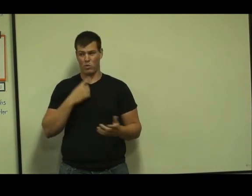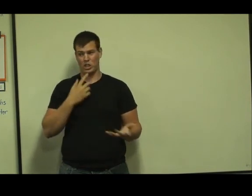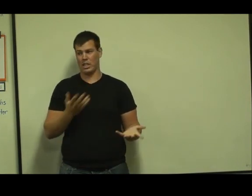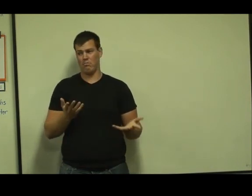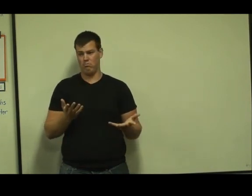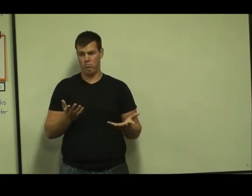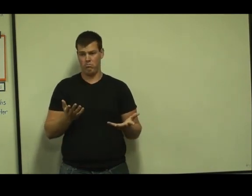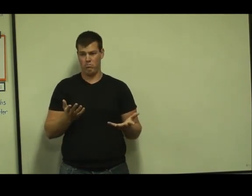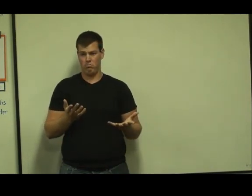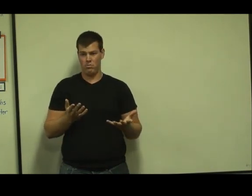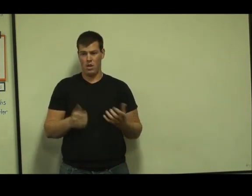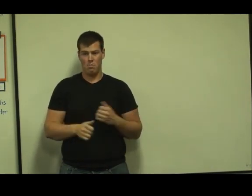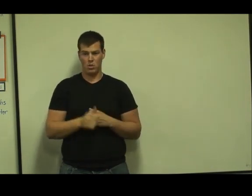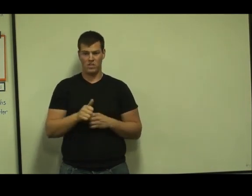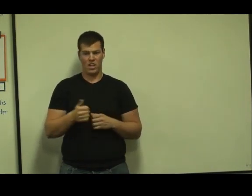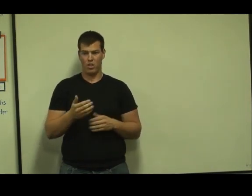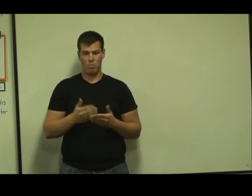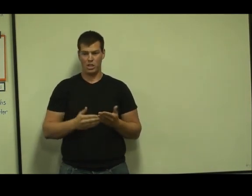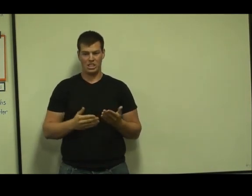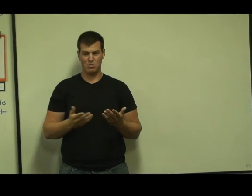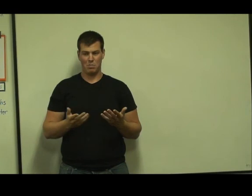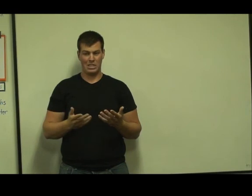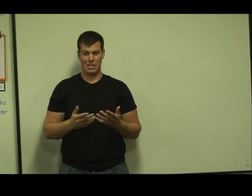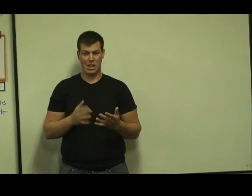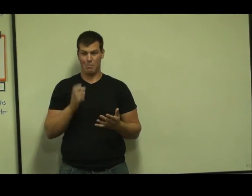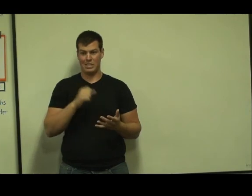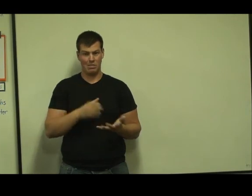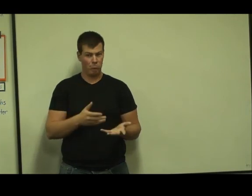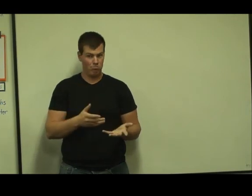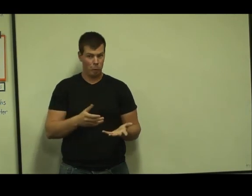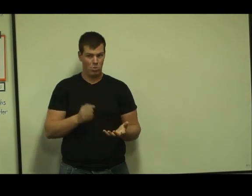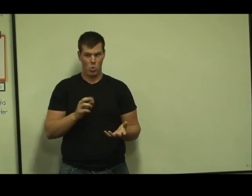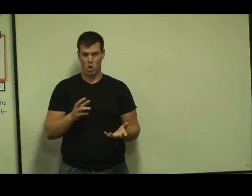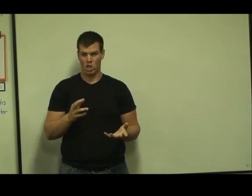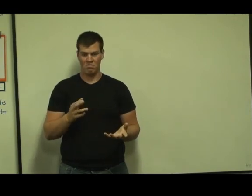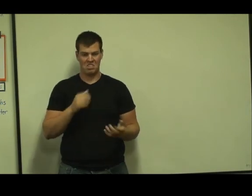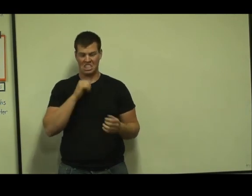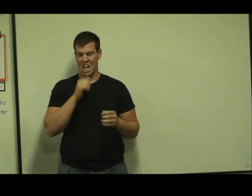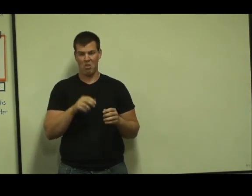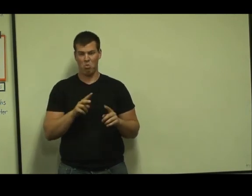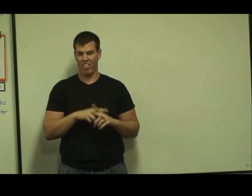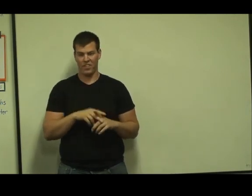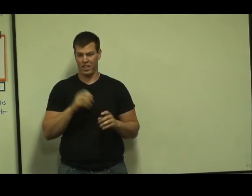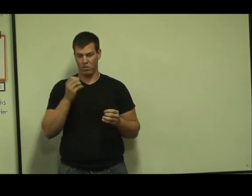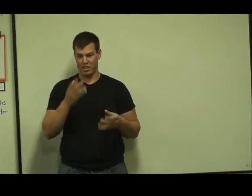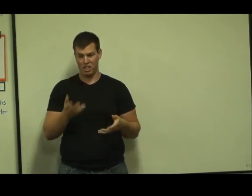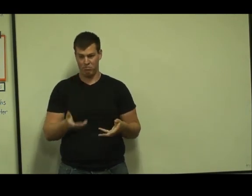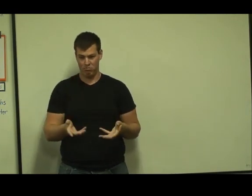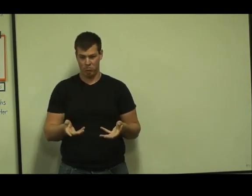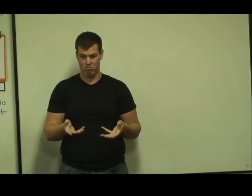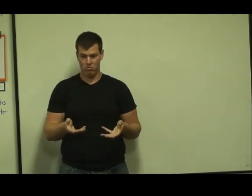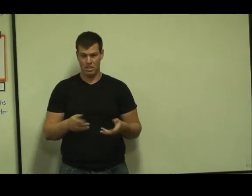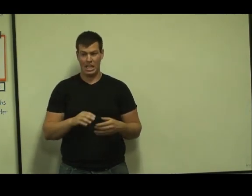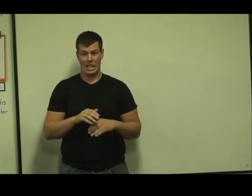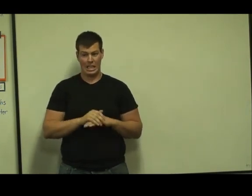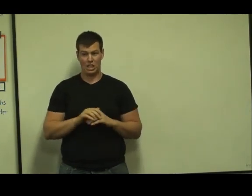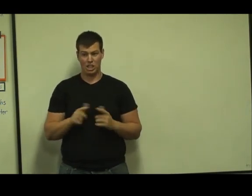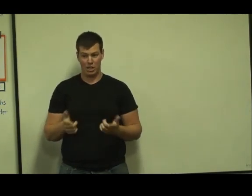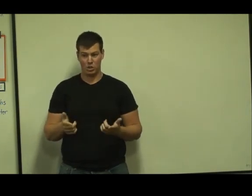what you think. But the other part is just make the ambition. One, now whether be information. Now English